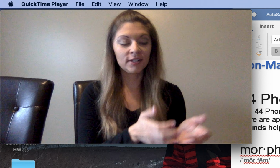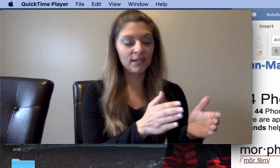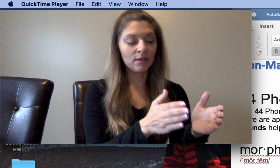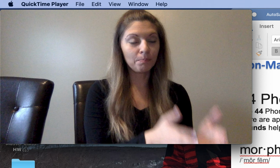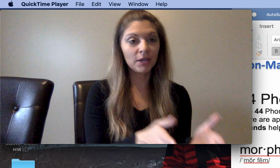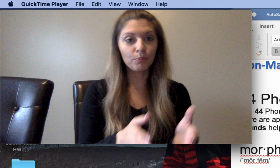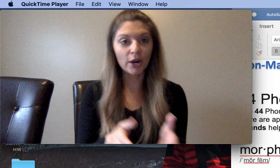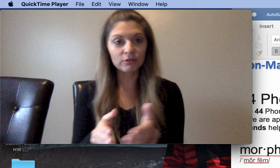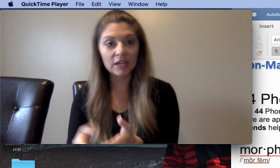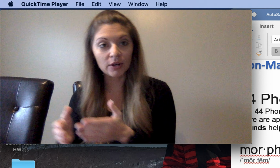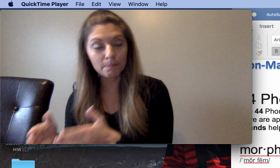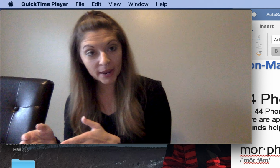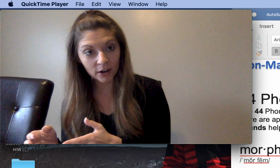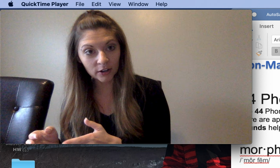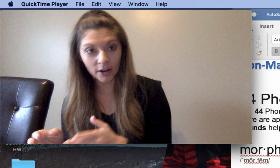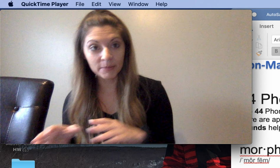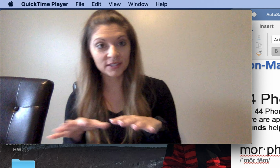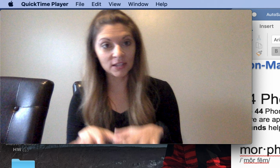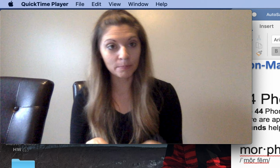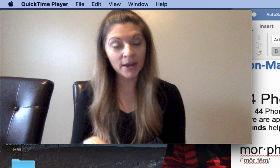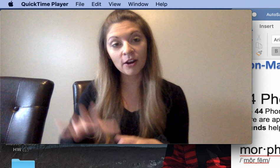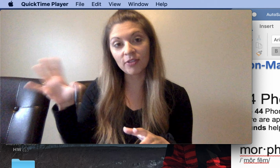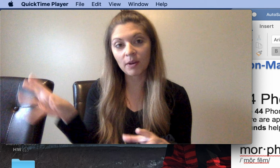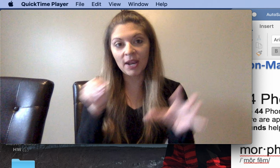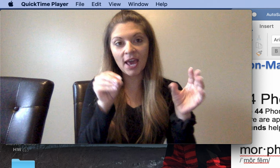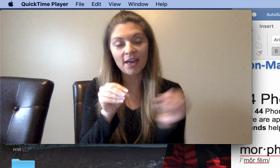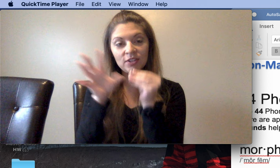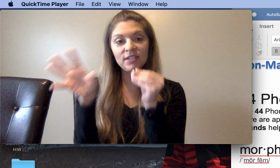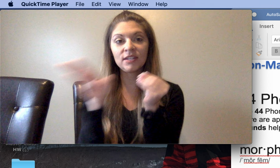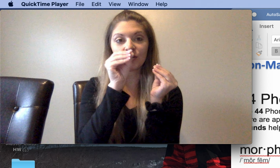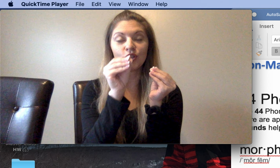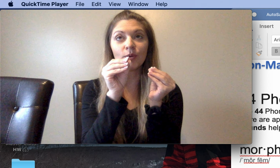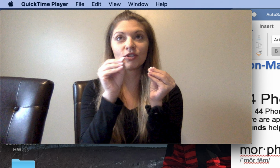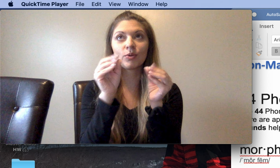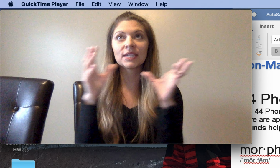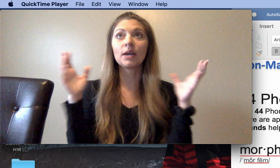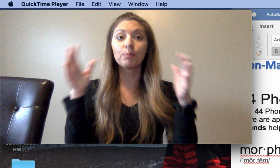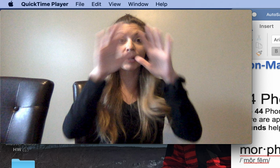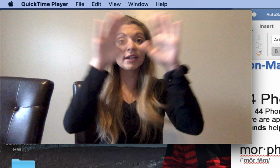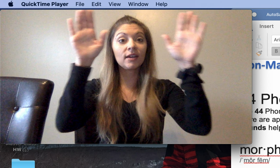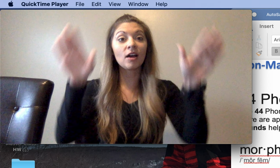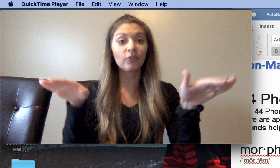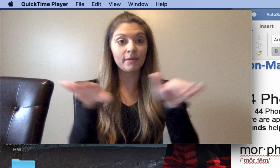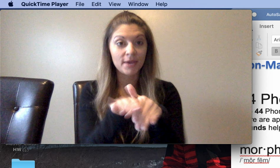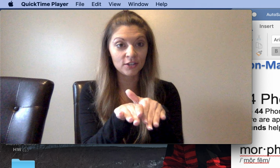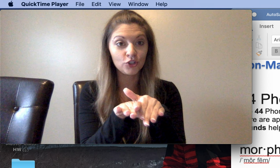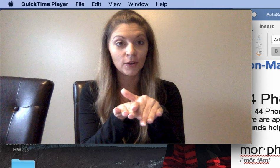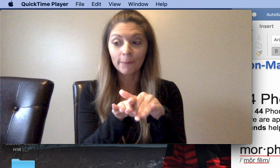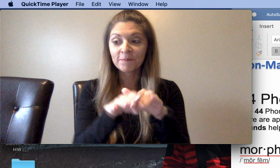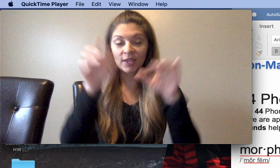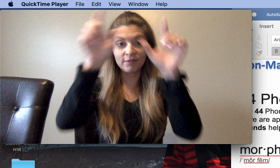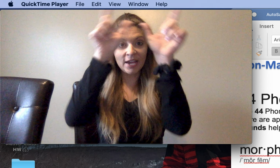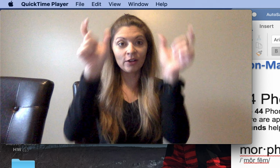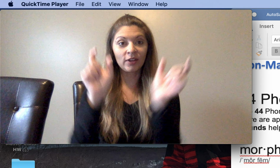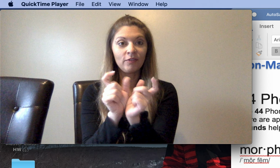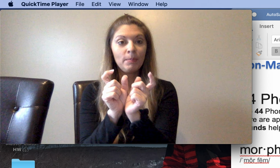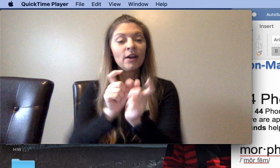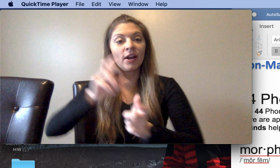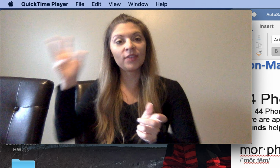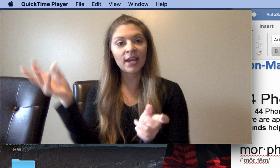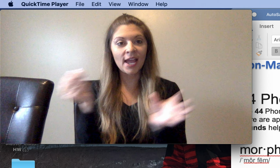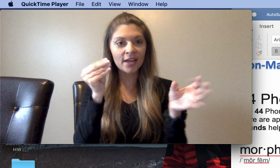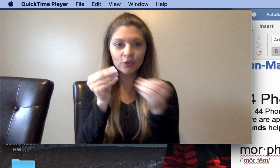not going to say the big, brown, scary bear. I'm going to say the bear, and then I'm going to add the detail to it. So it's like a blank coloring page. I have the outline